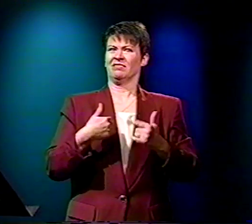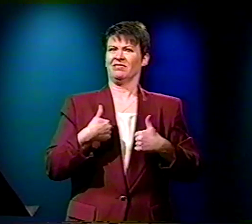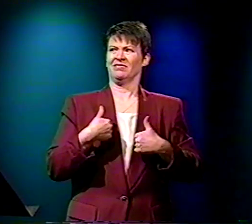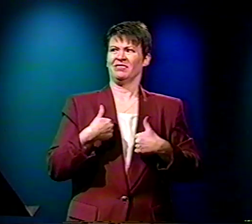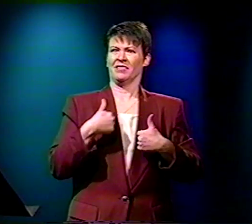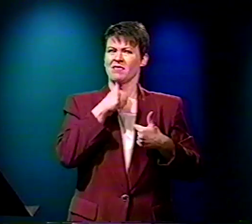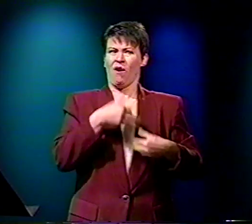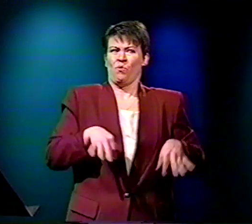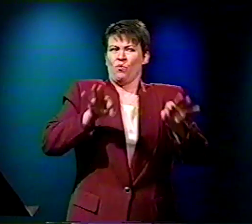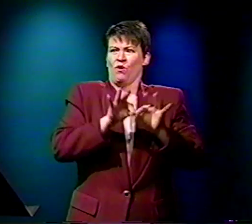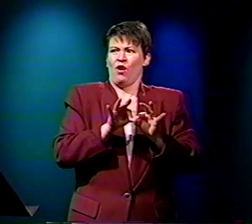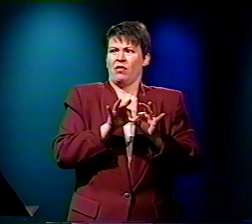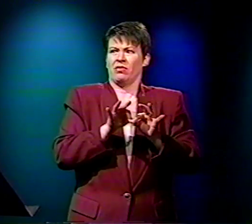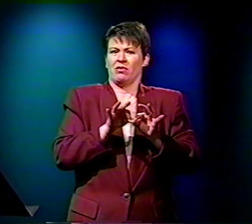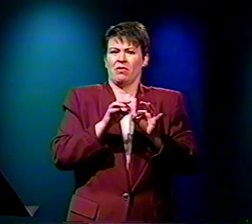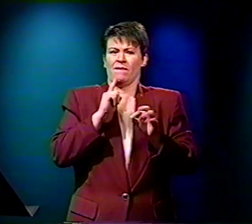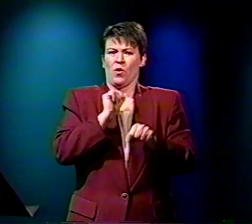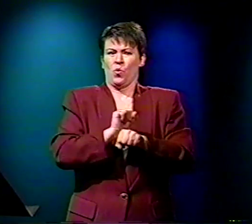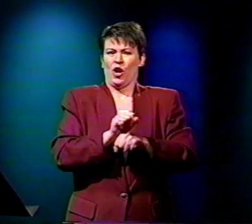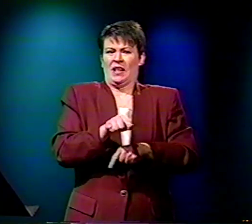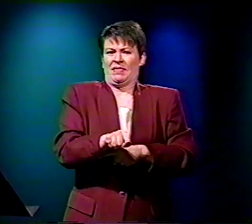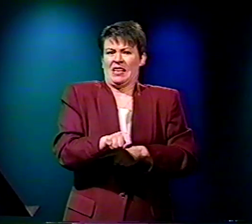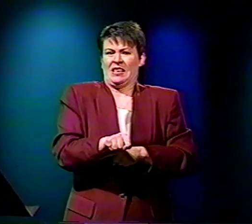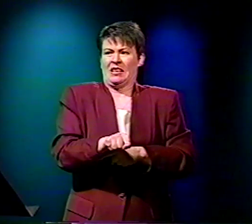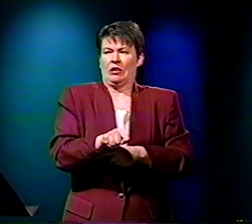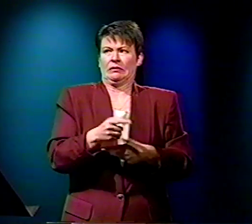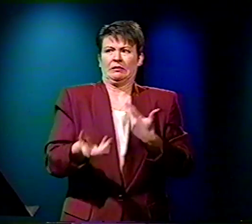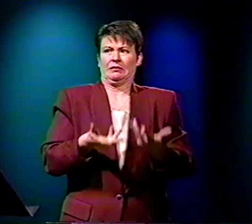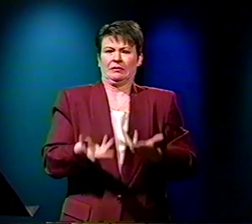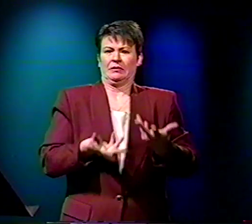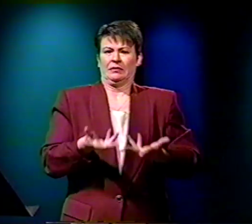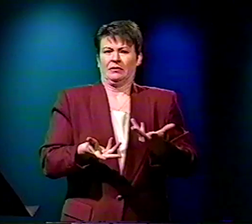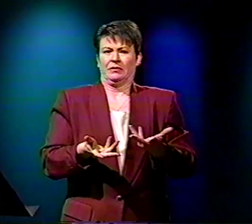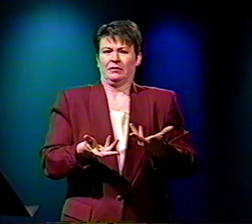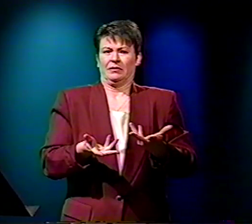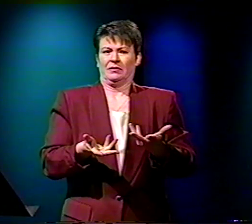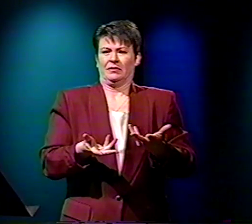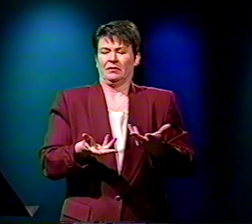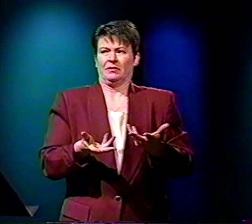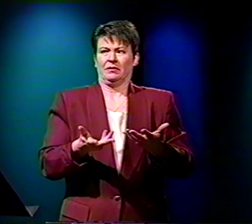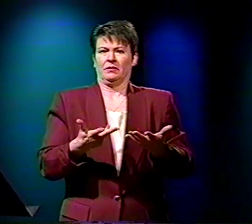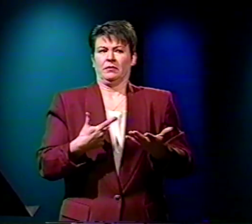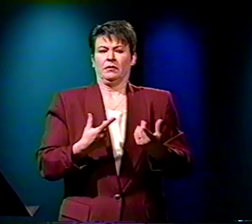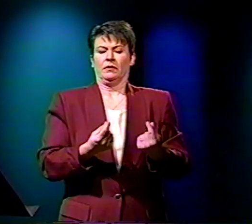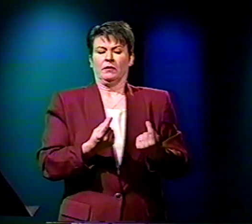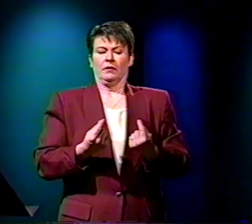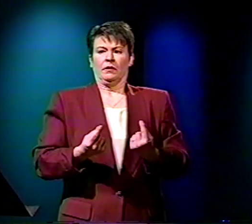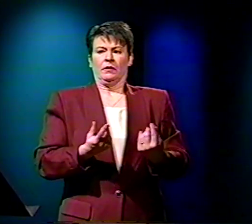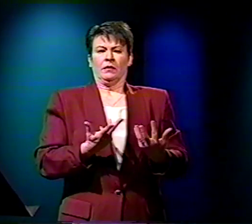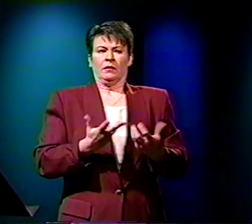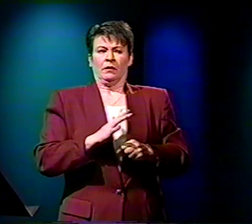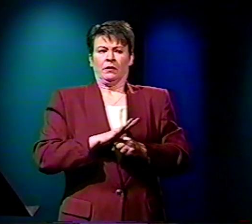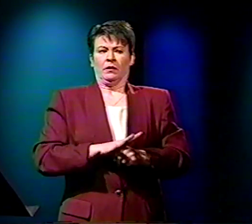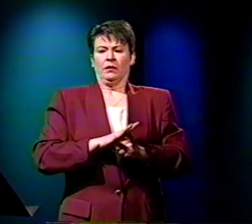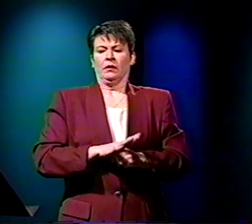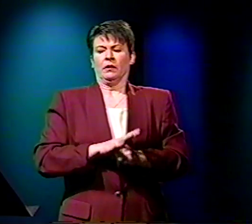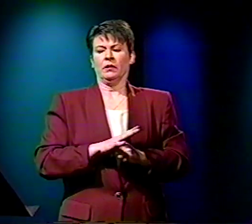What is the meaning? What is the message sent? Does that mean that I am not worthy of the costs related to interpreting services and I shouldn't even work